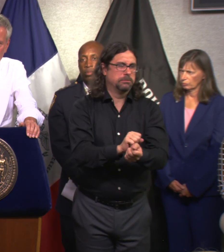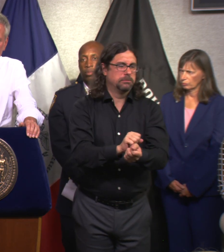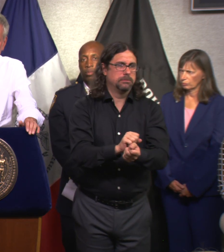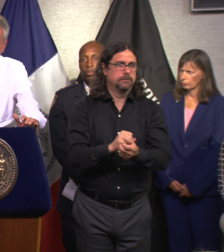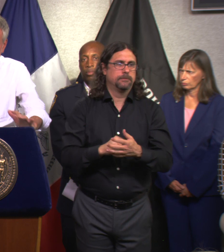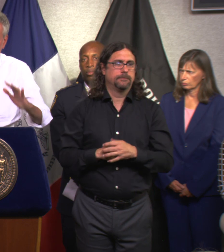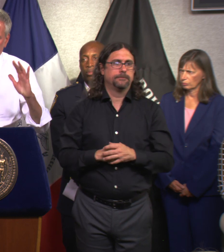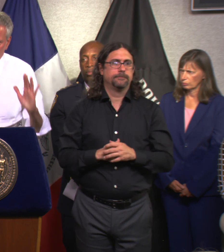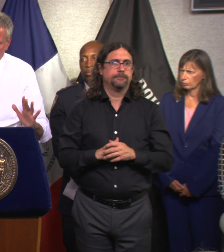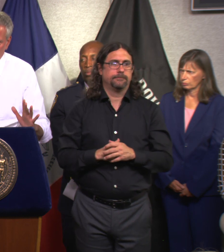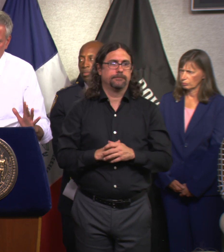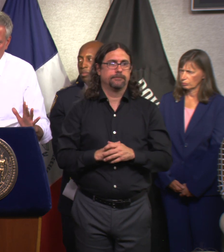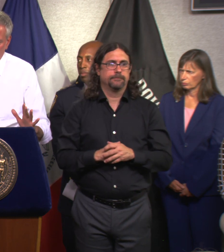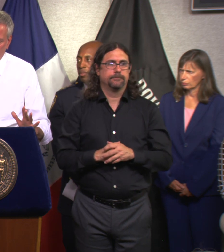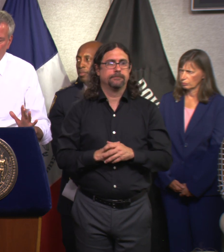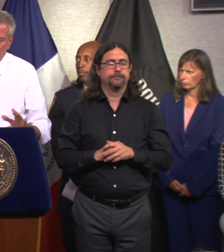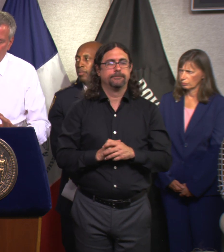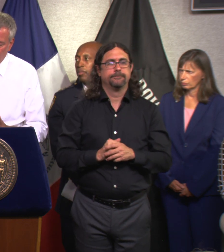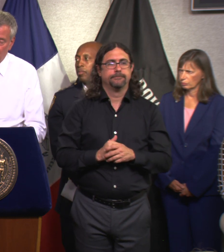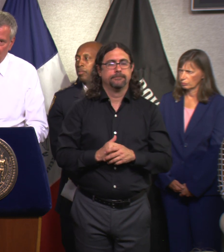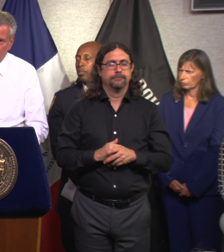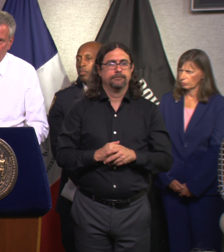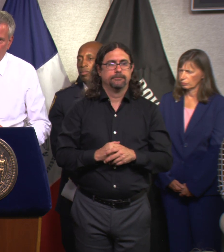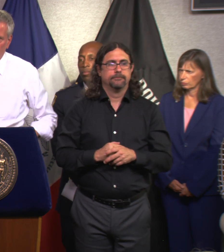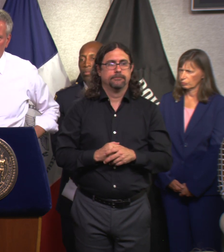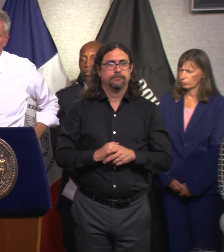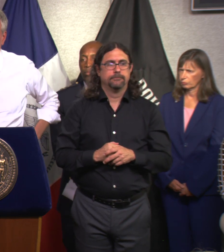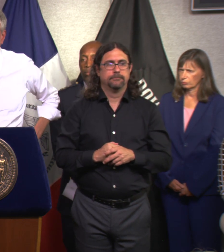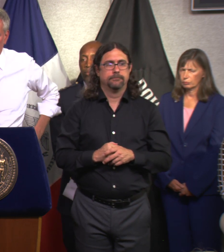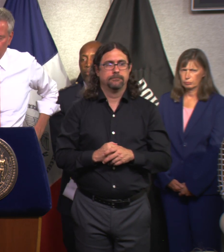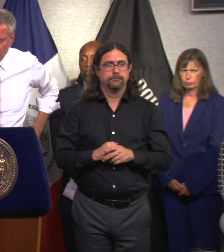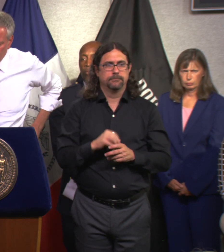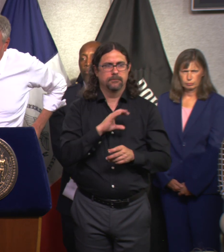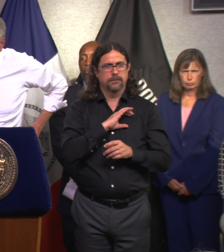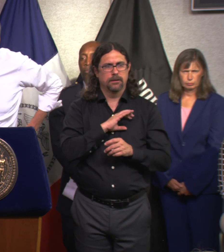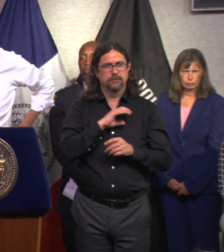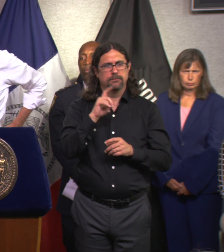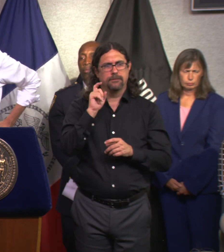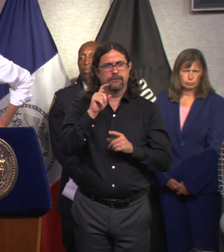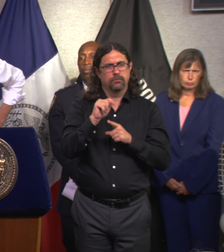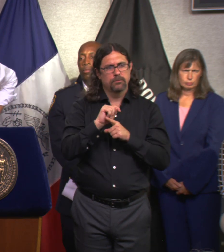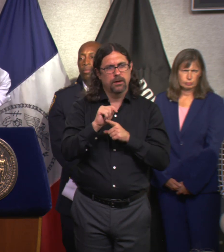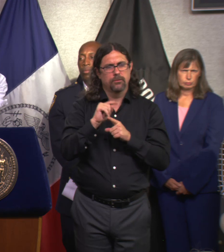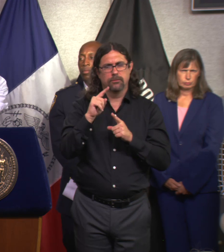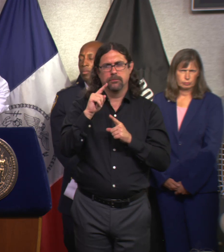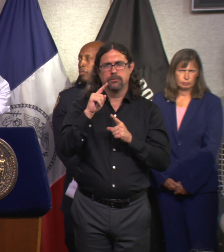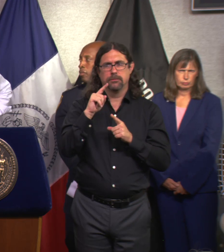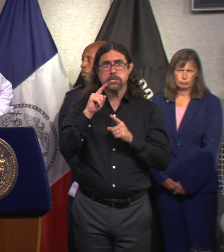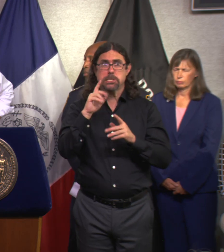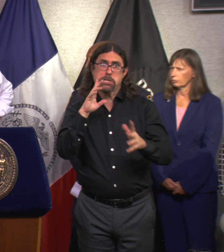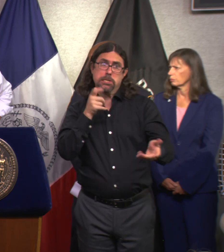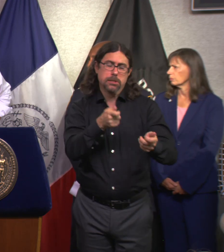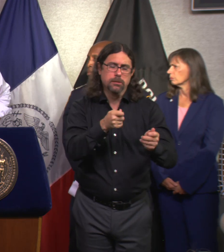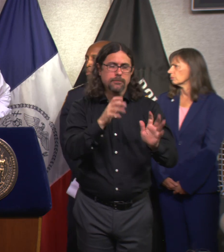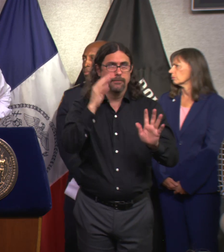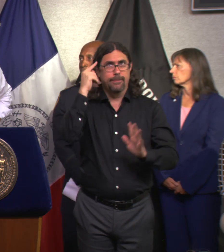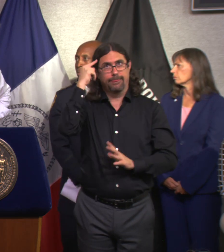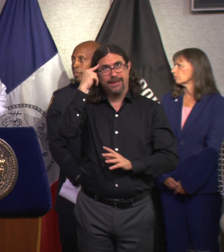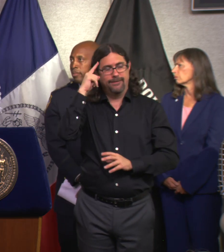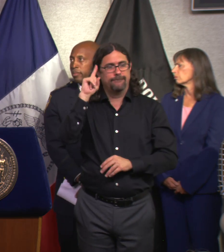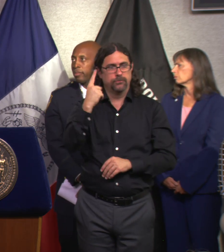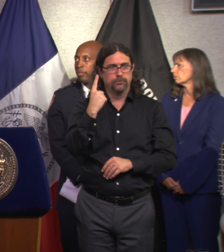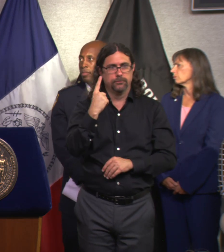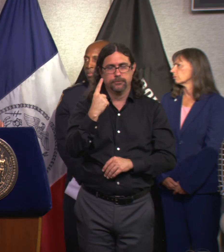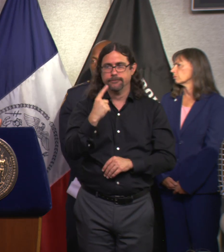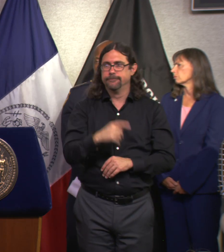supervised and trained to think about the situation differently, and I think it's a different reality. Go ahead. I think I see Commissioner Vita behind. Can she discuss,